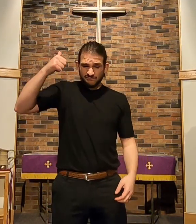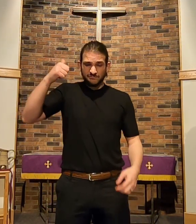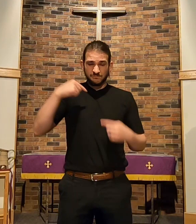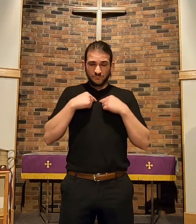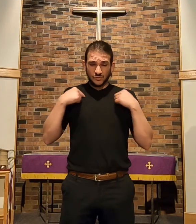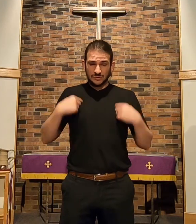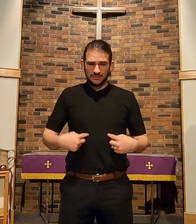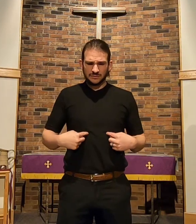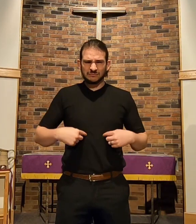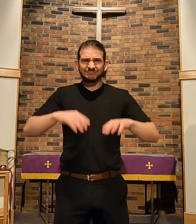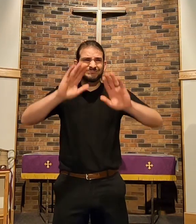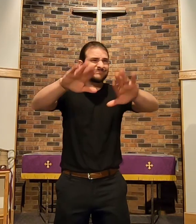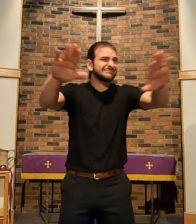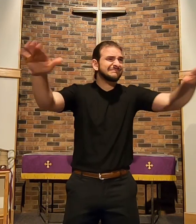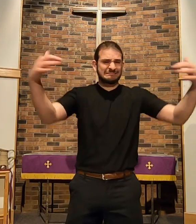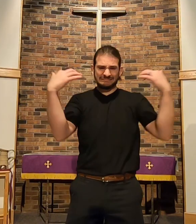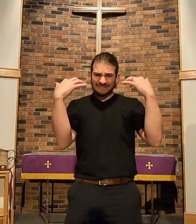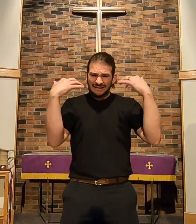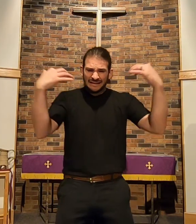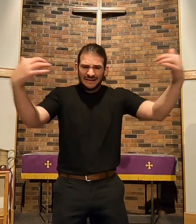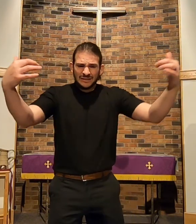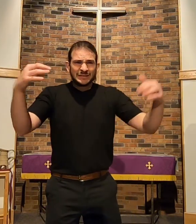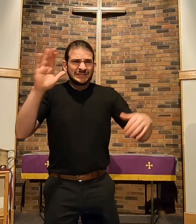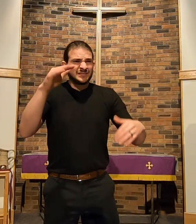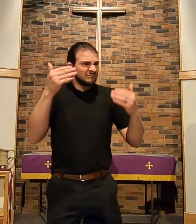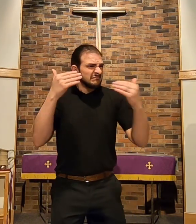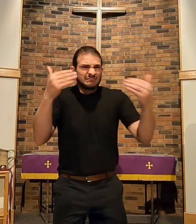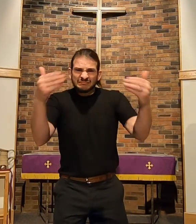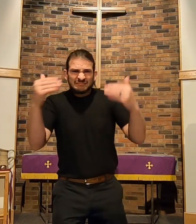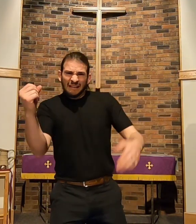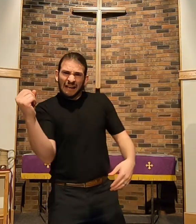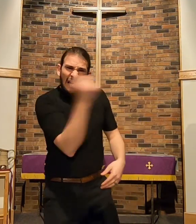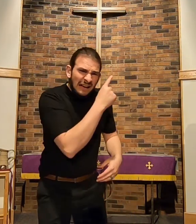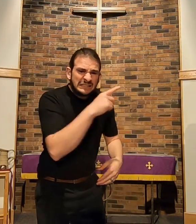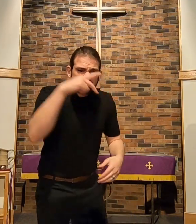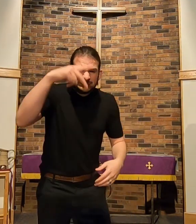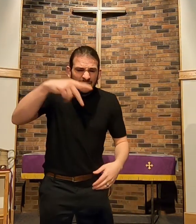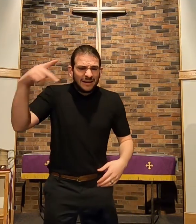The chief priests told the crowd to ask Pilate to free Barabbas.